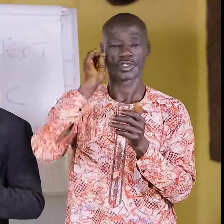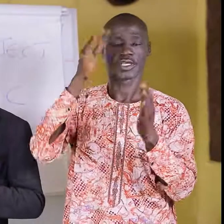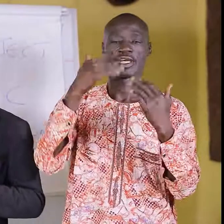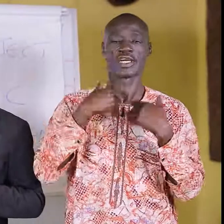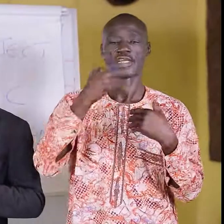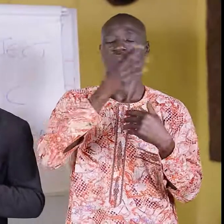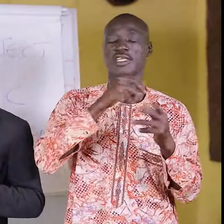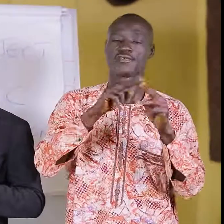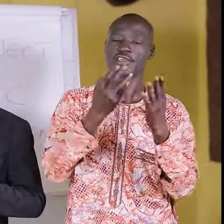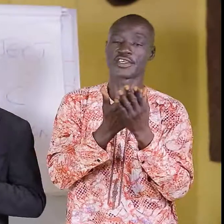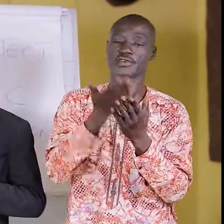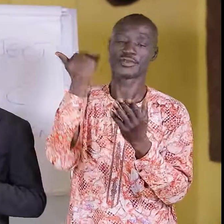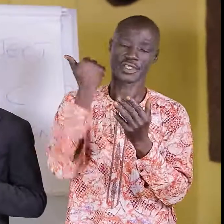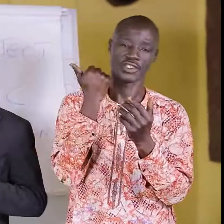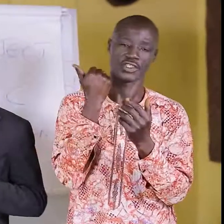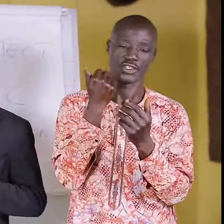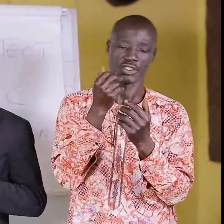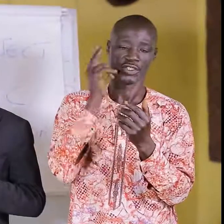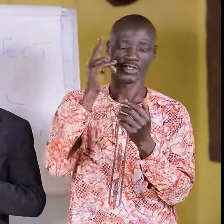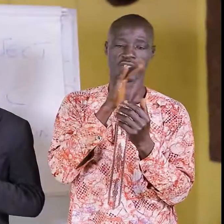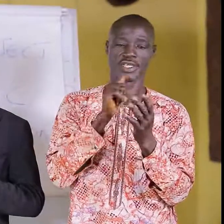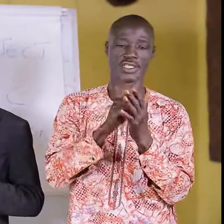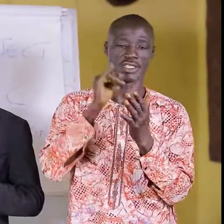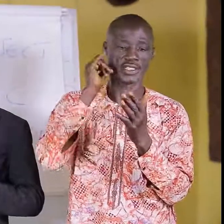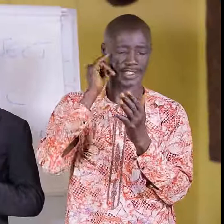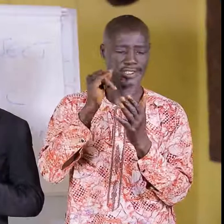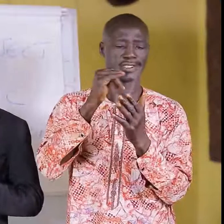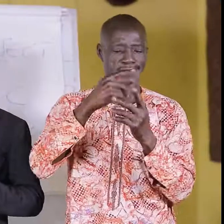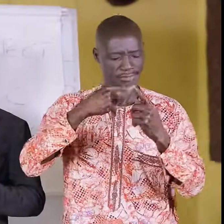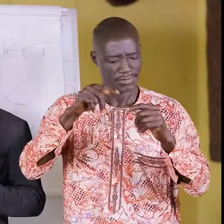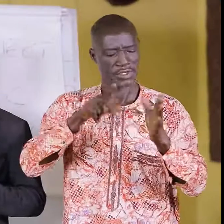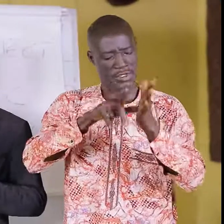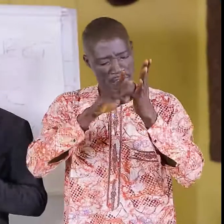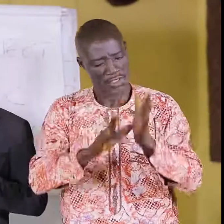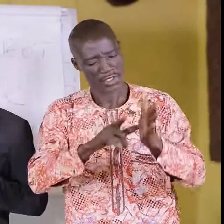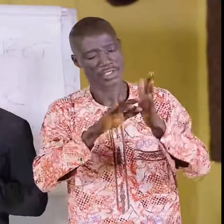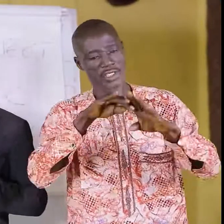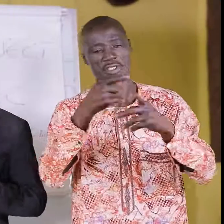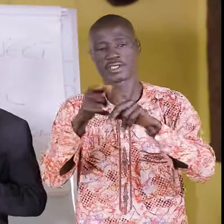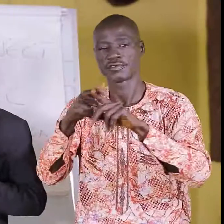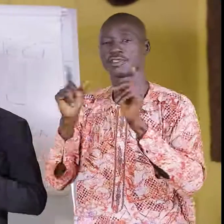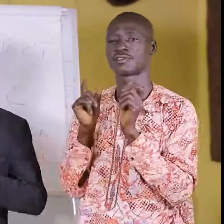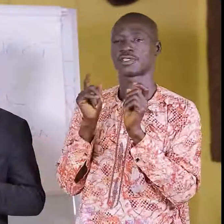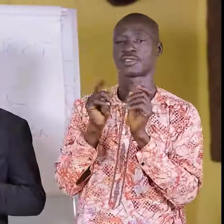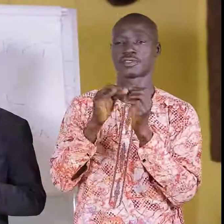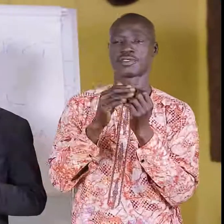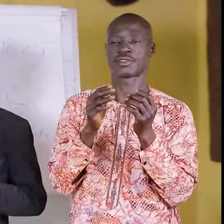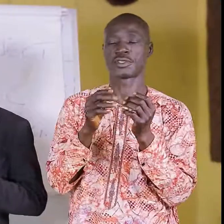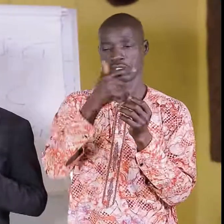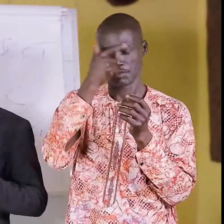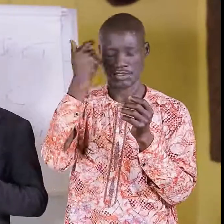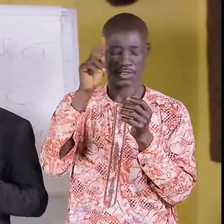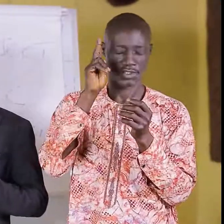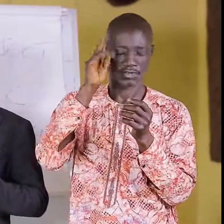rich profile. We can see that he has occupied several leadership positions in this great nation due